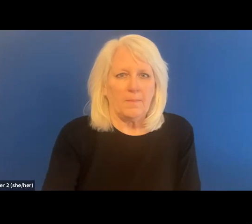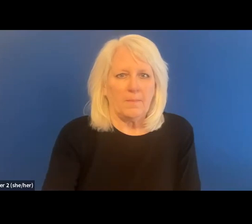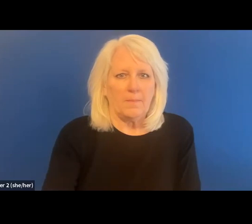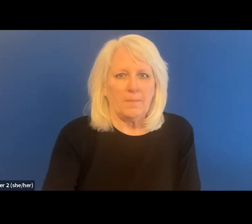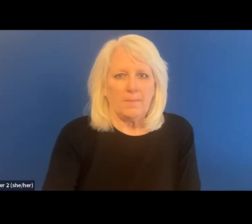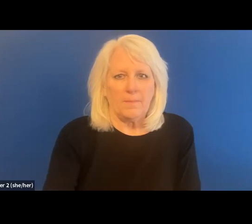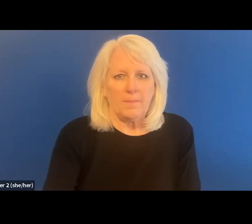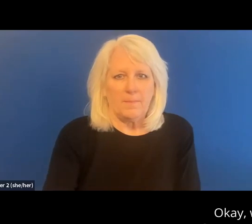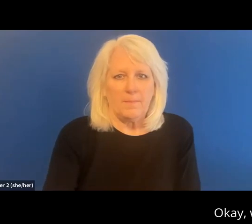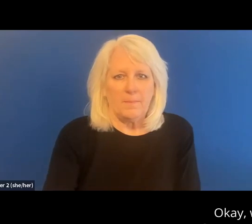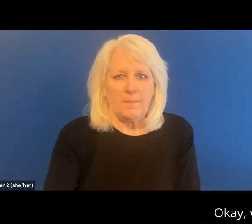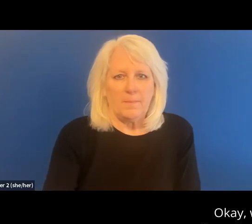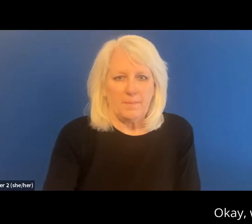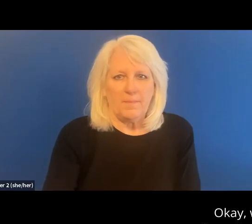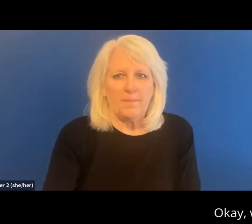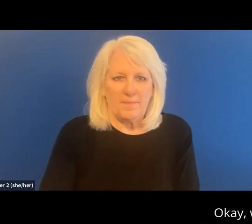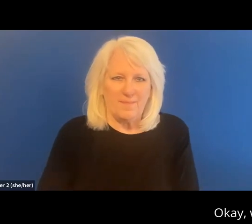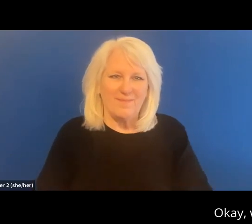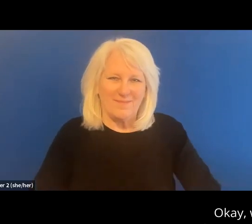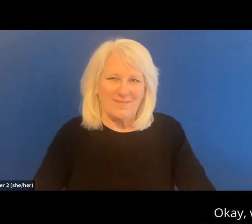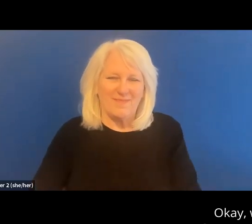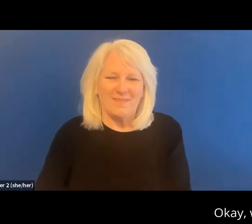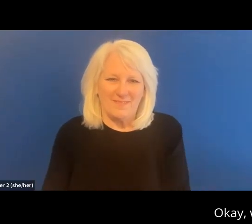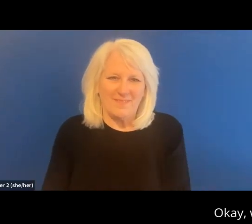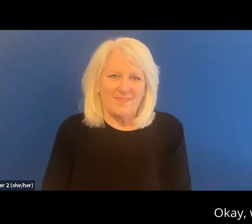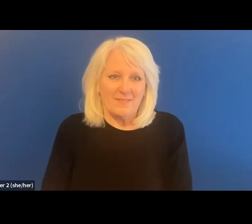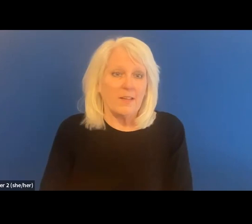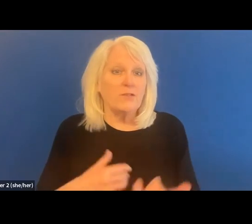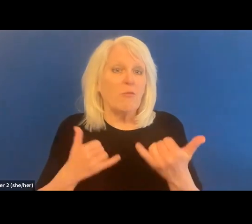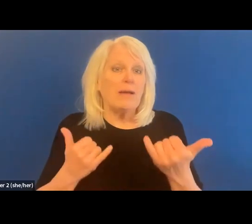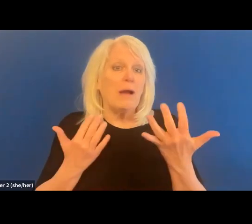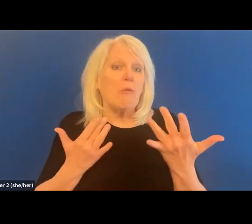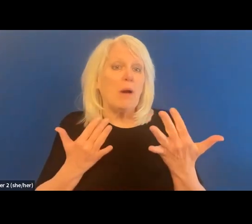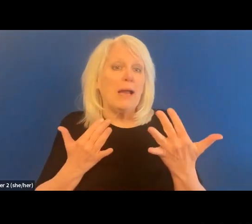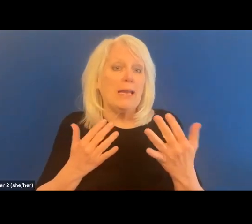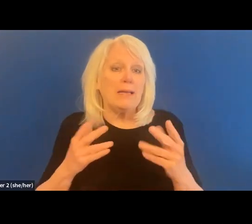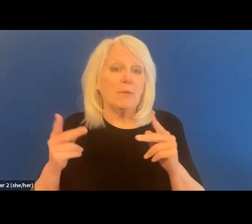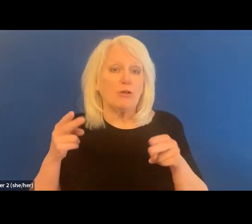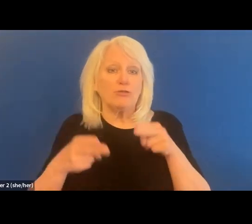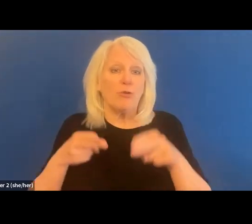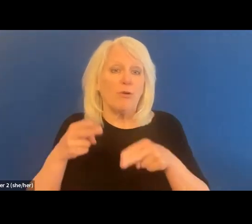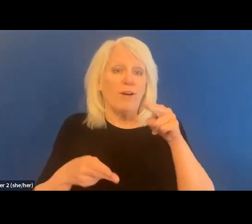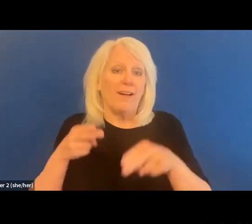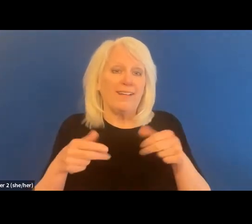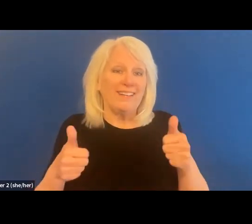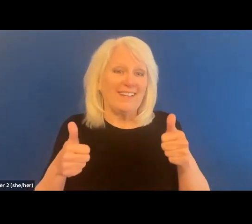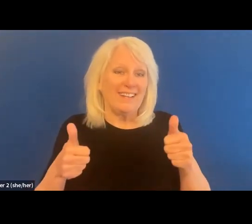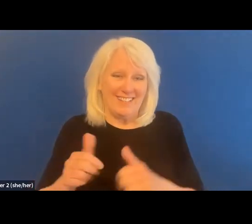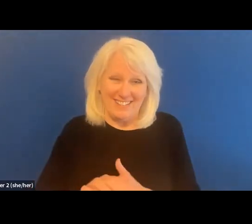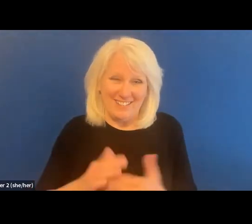Wonderful. Okay, we'll just wait a few minutes for everyone to start to enter the